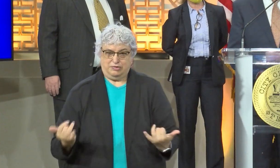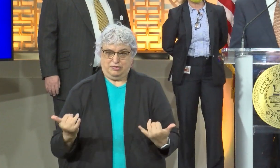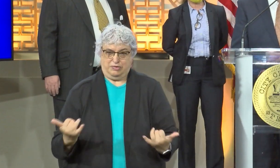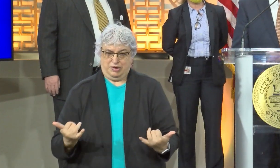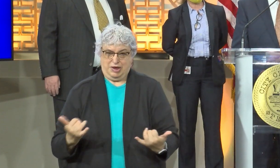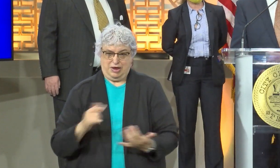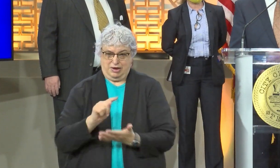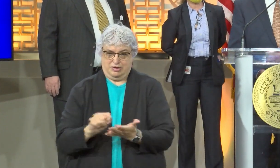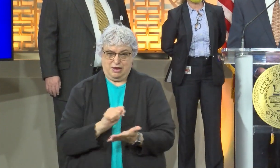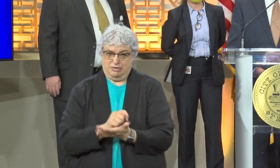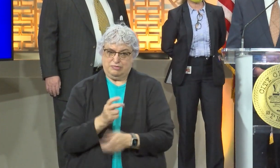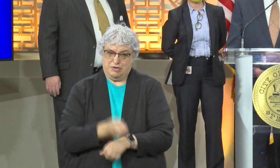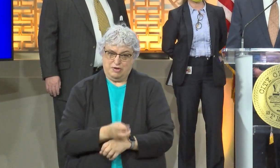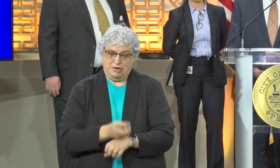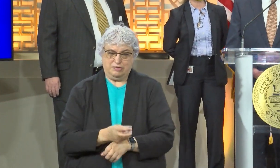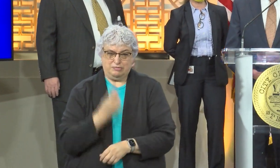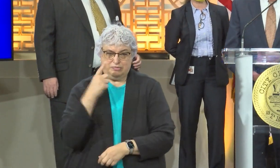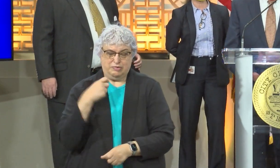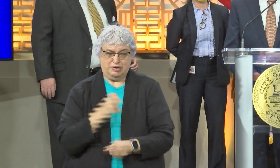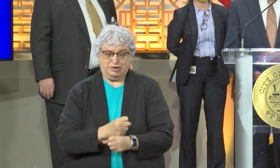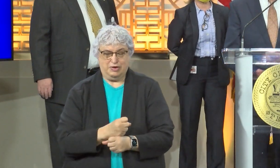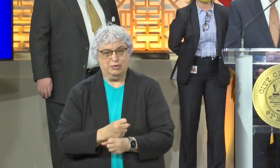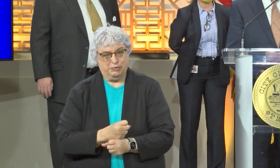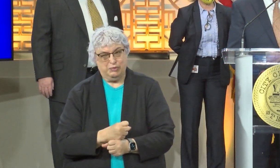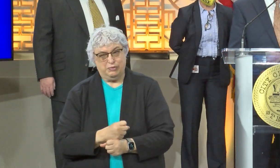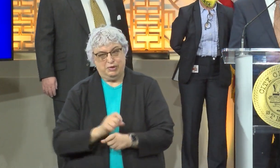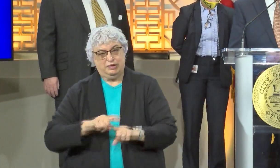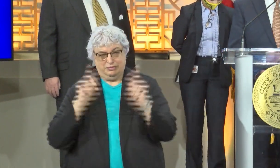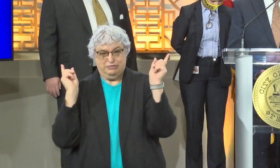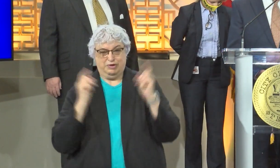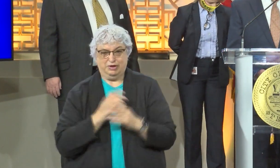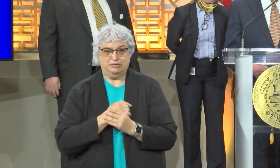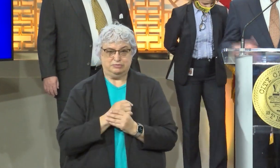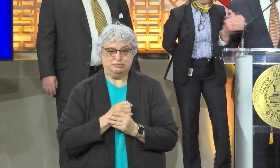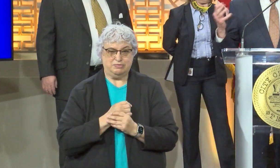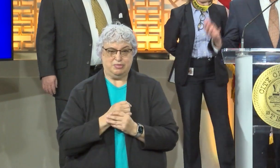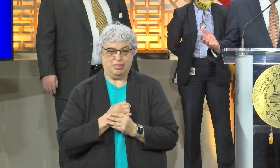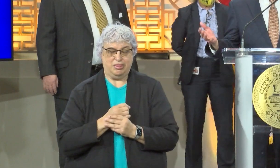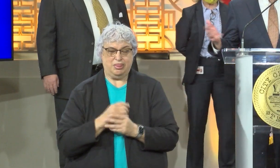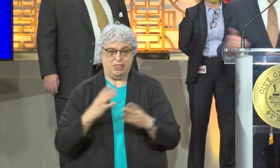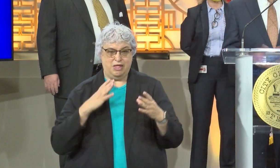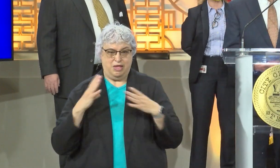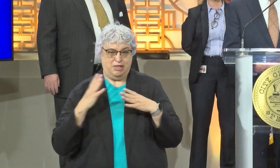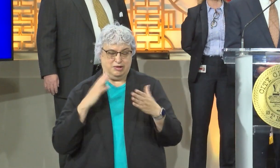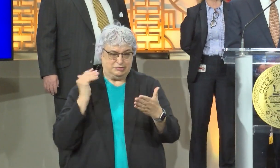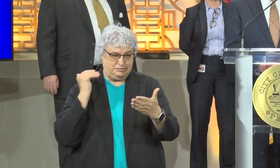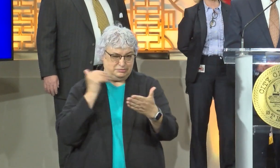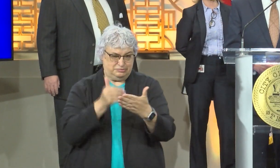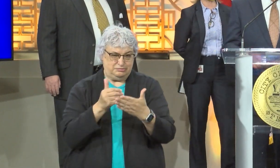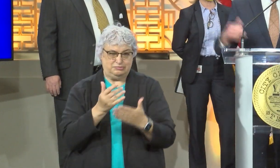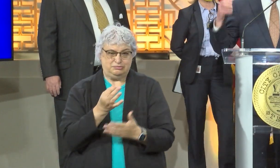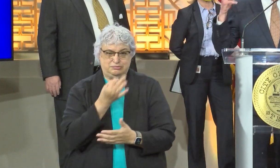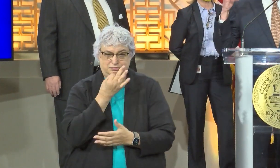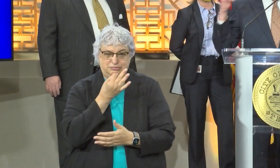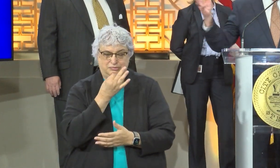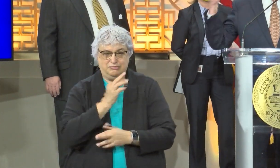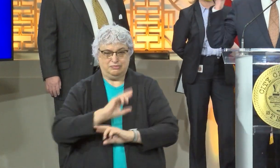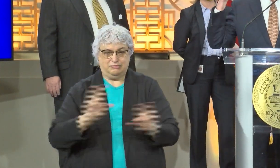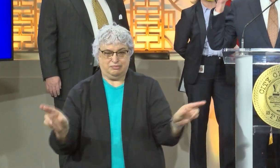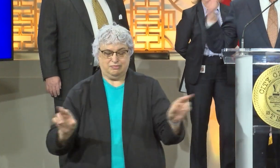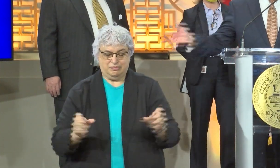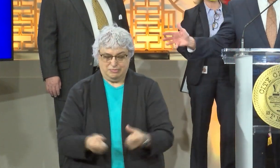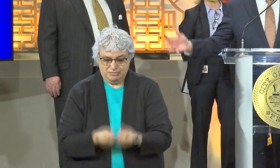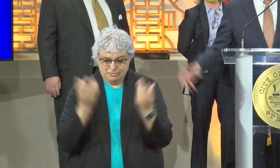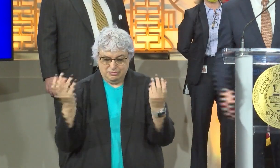these. Yes, it has been a year like none other, and here we are with the holidays around us, and we're ready to